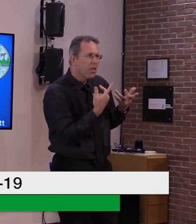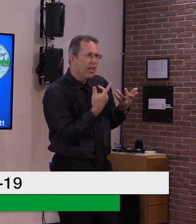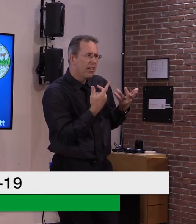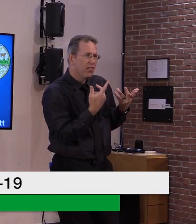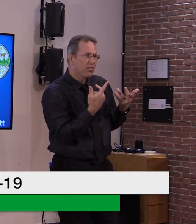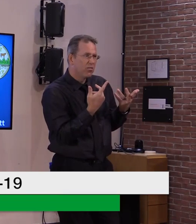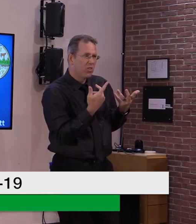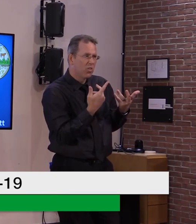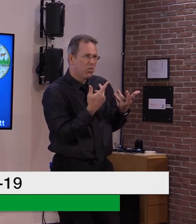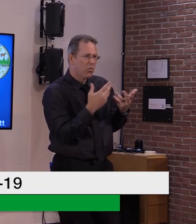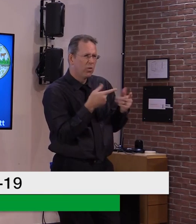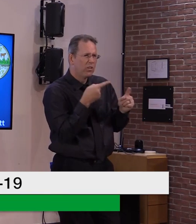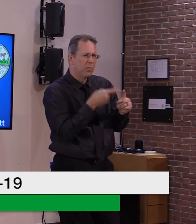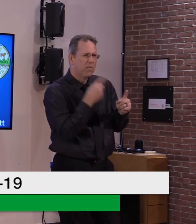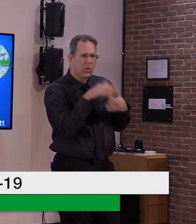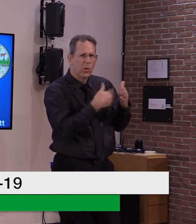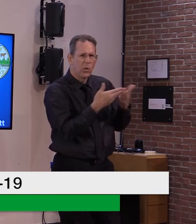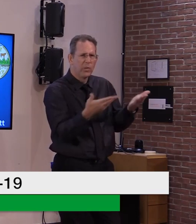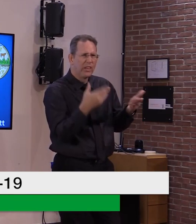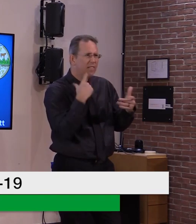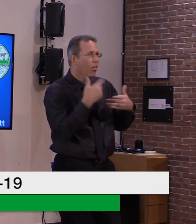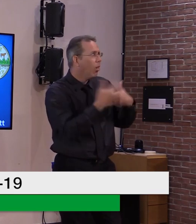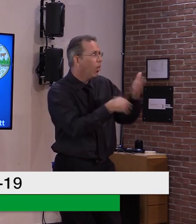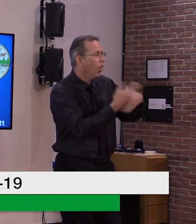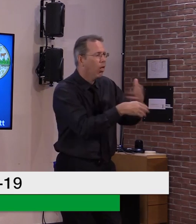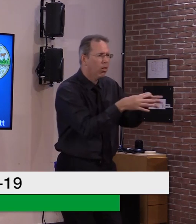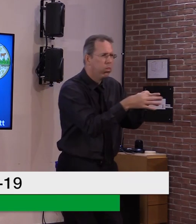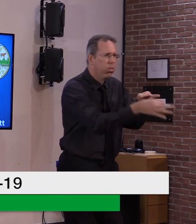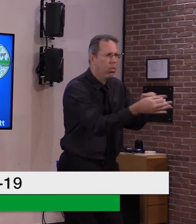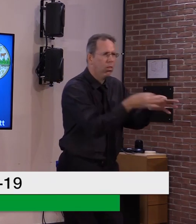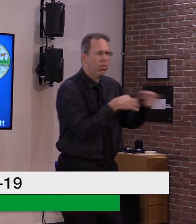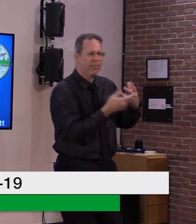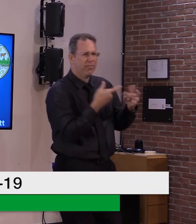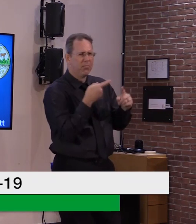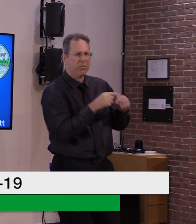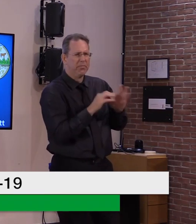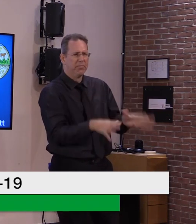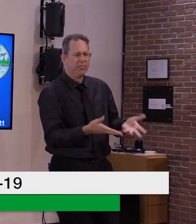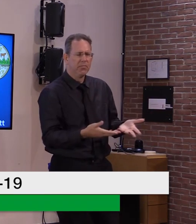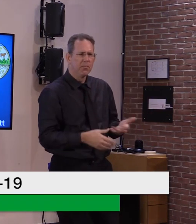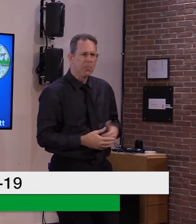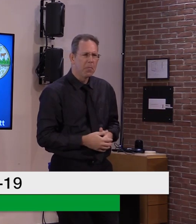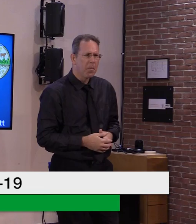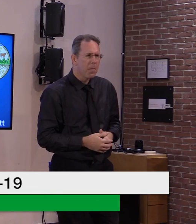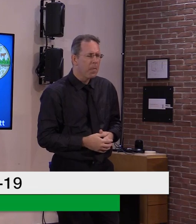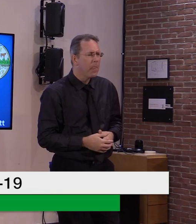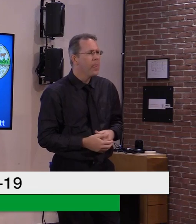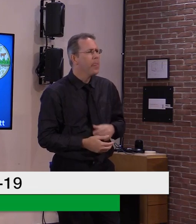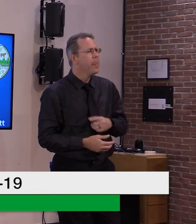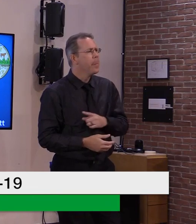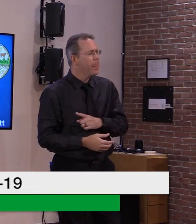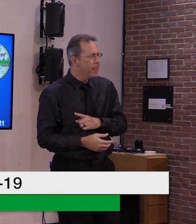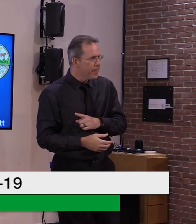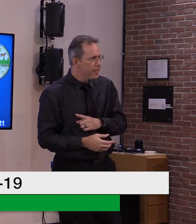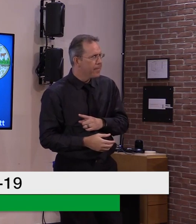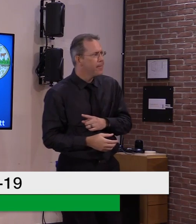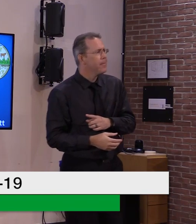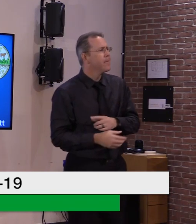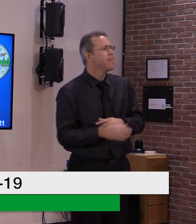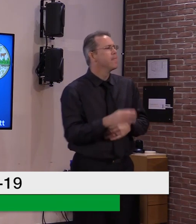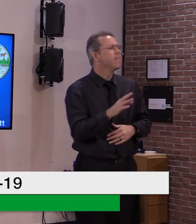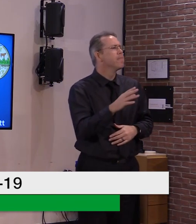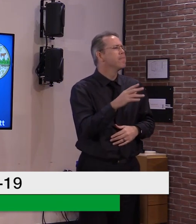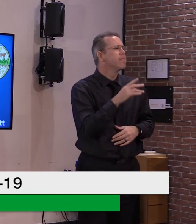yeah thanks no the um personally that you know the questionnaire we're talking about is what we call the daily health check it's not something that's administered at the state